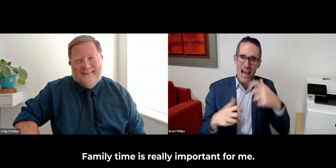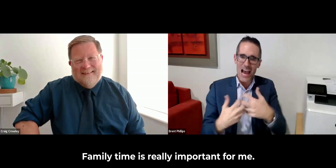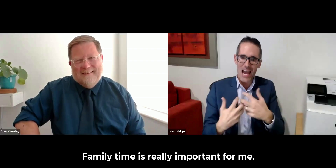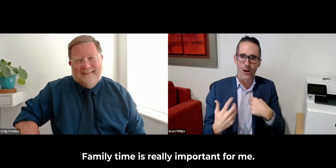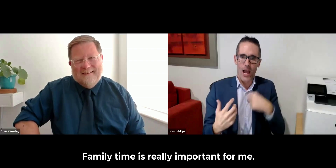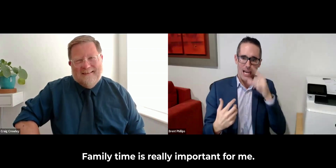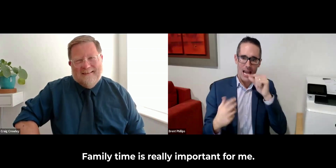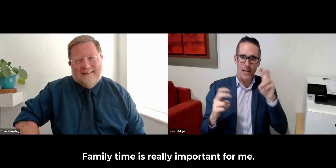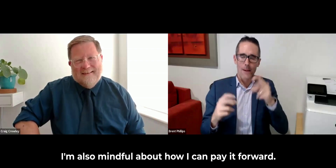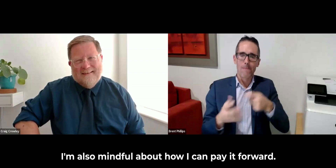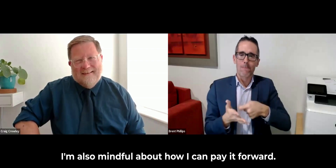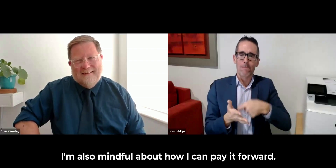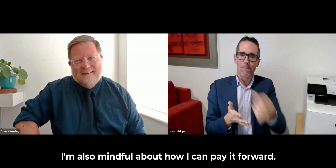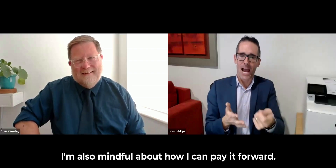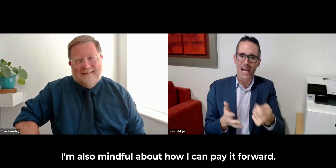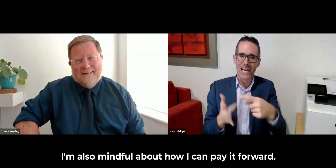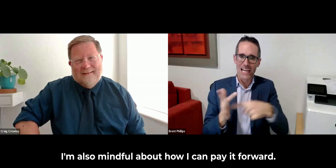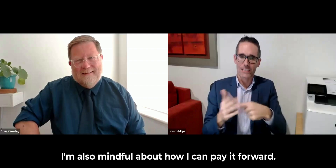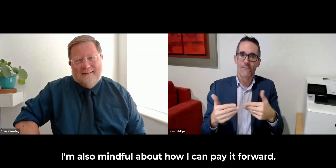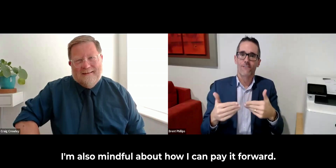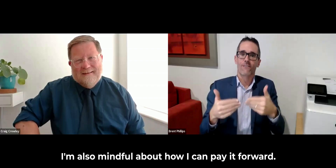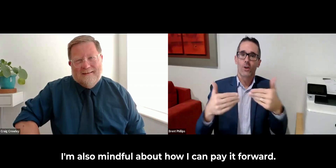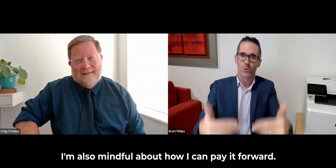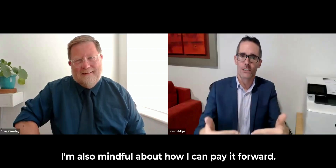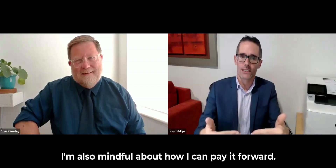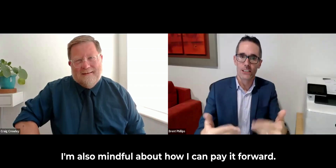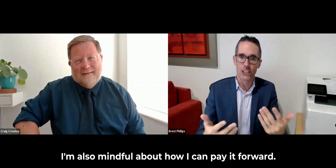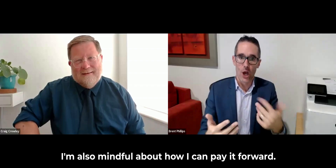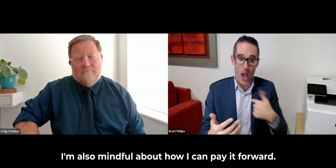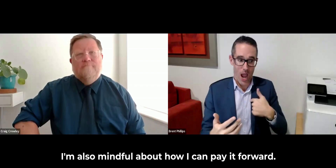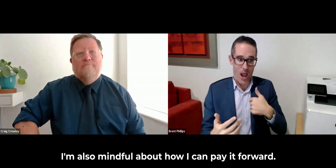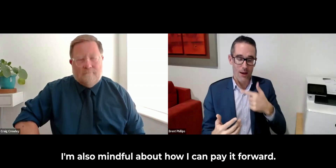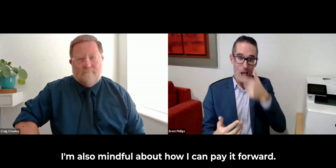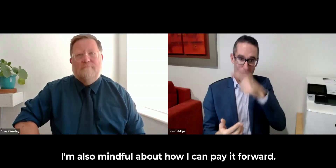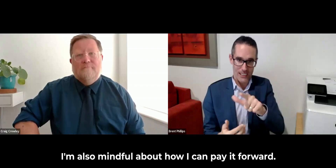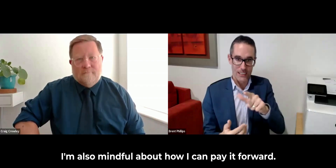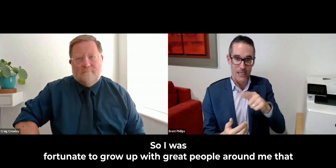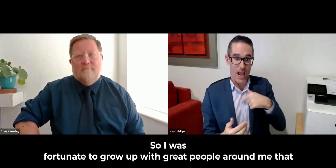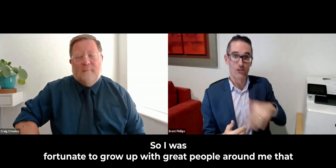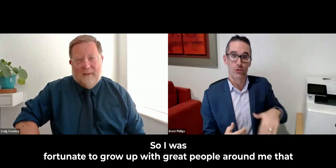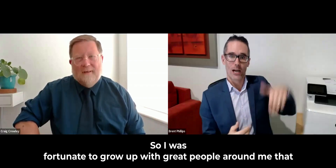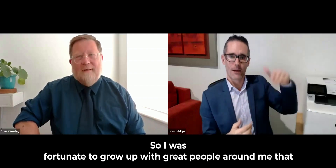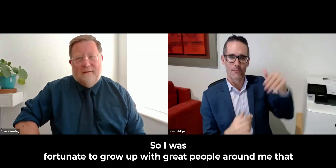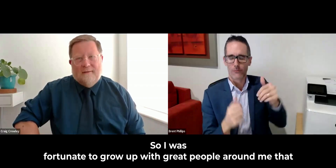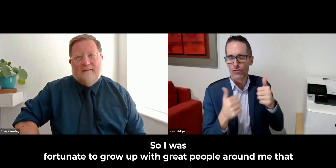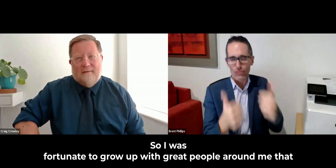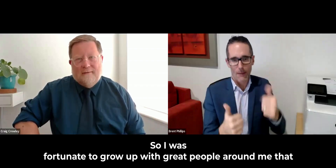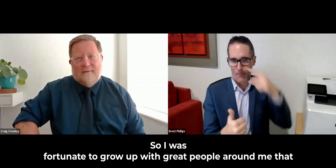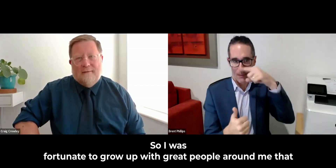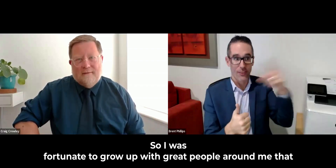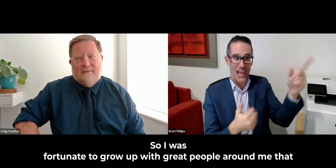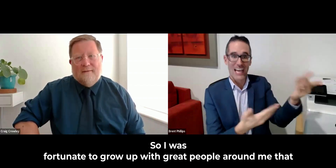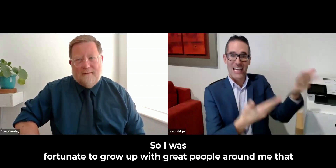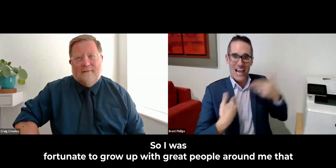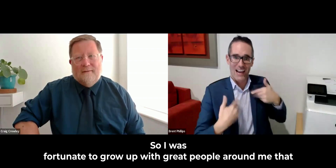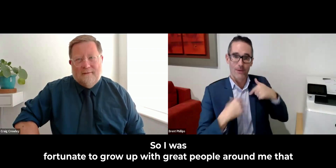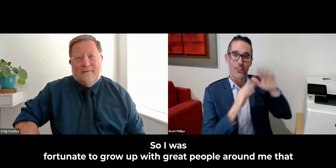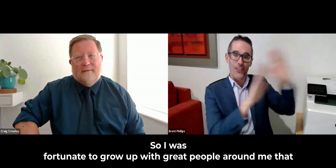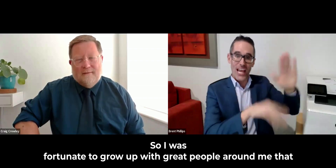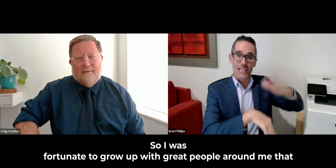for me. I'm also mindful about how I can pay it forward. So I was fortunate to grow up with